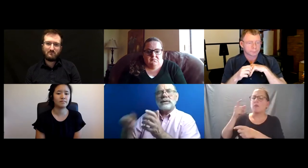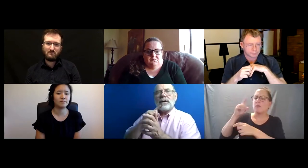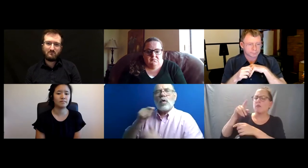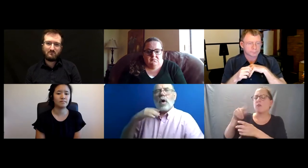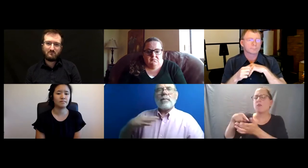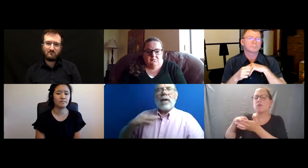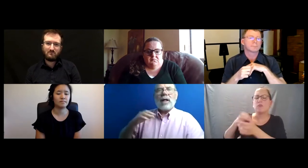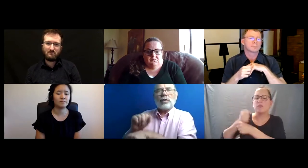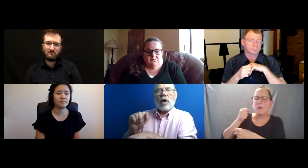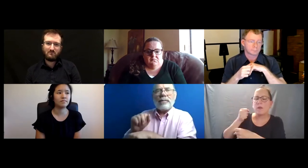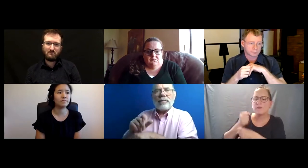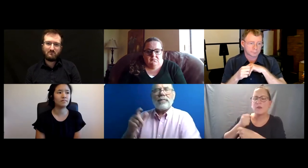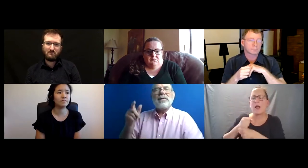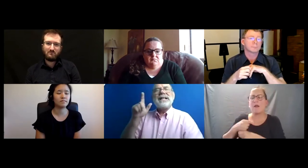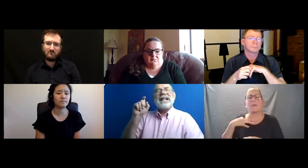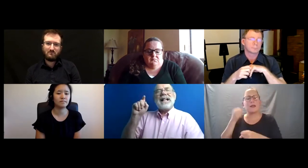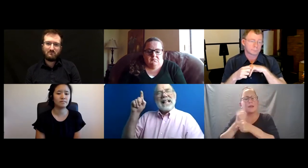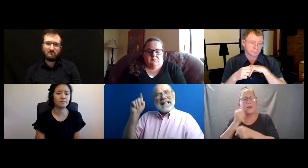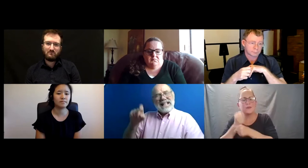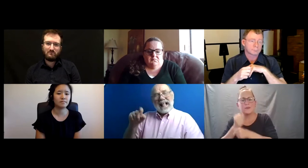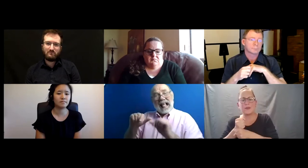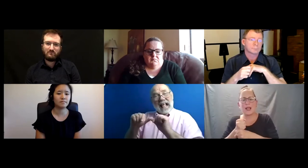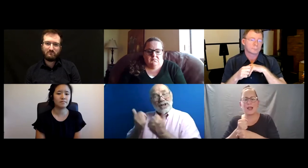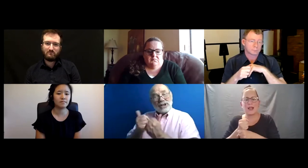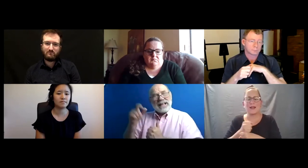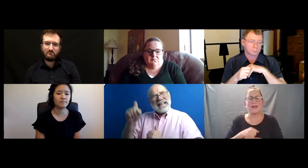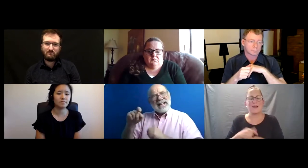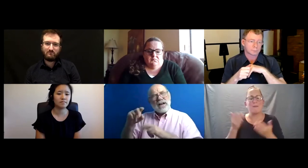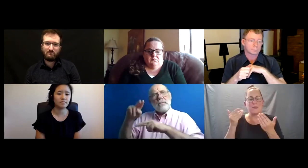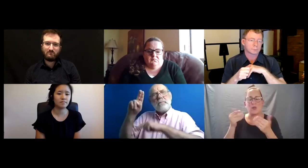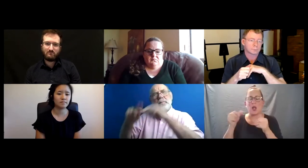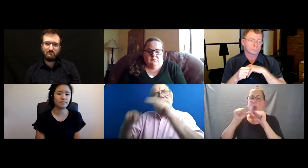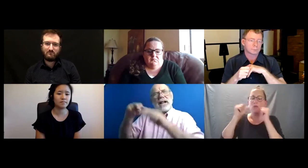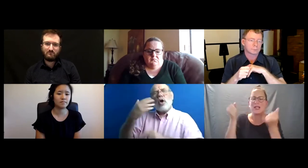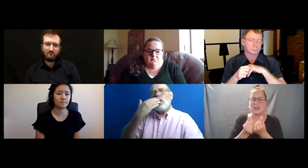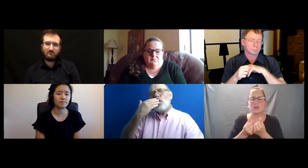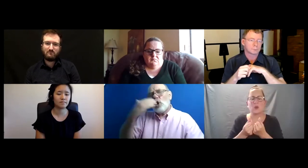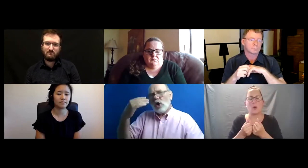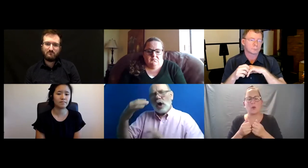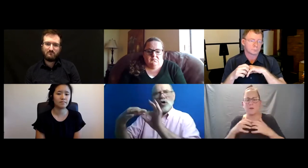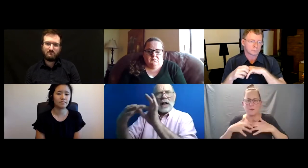better understanding their legal duty to accommodate individuals who are applying for employment.